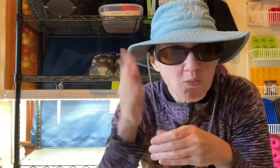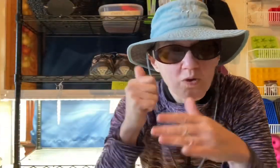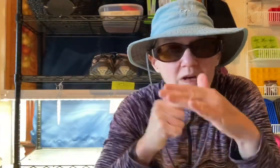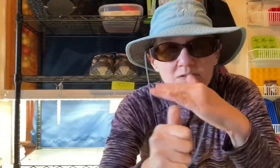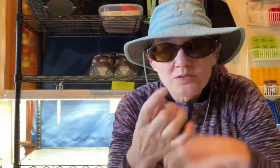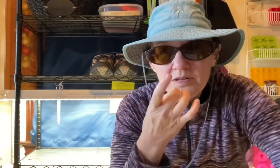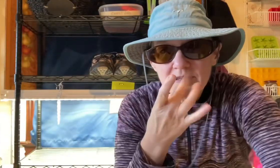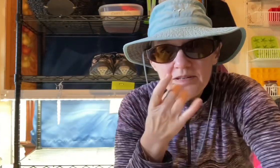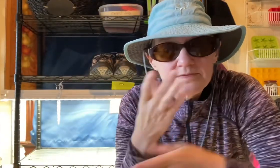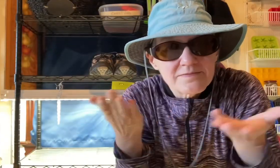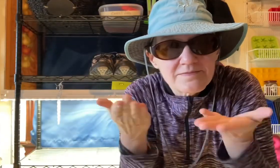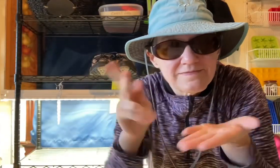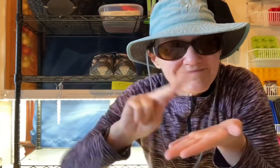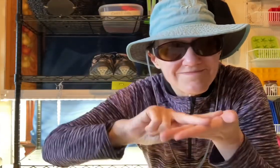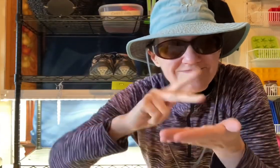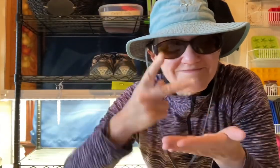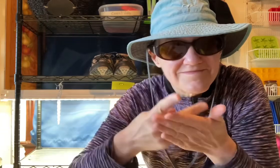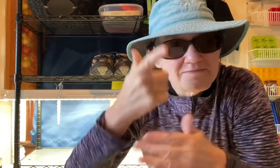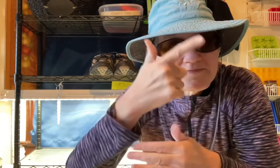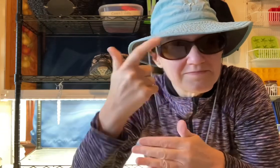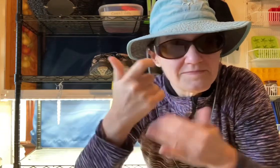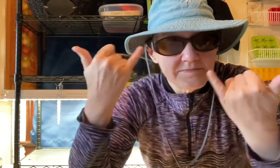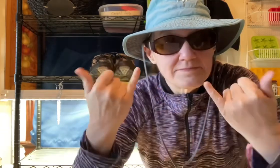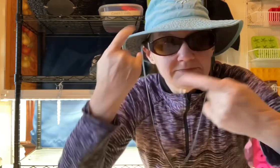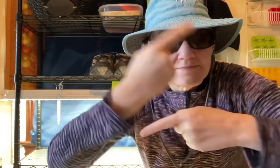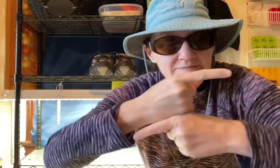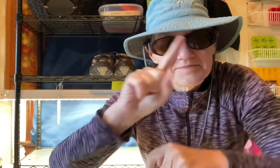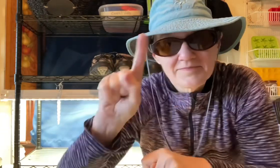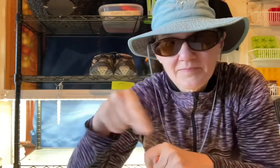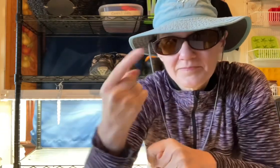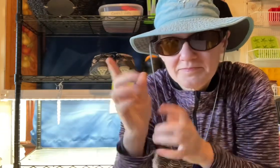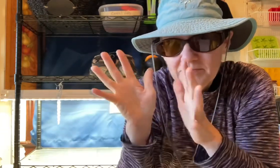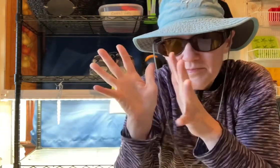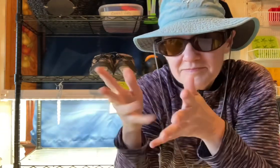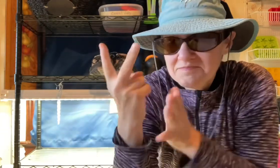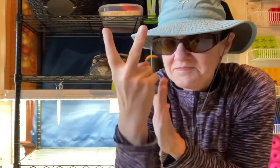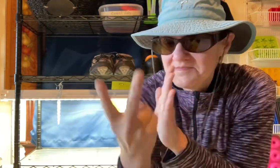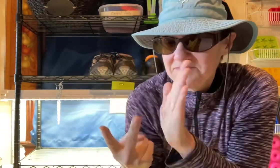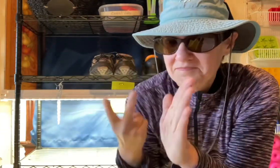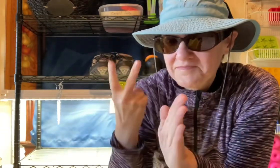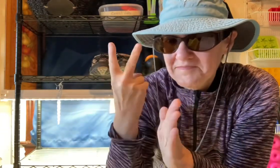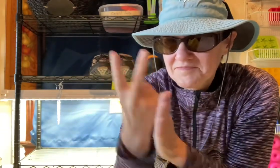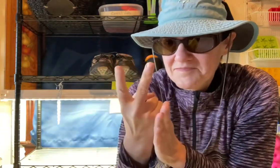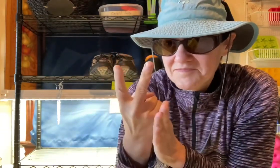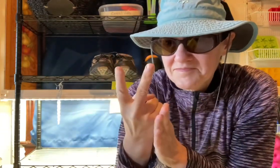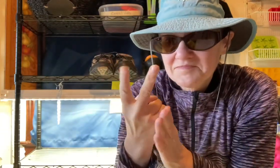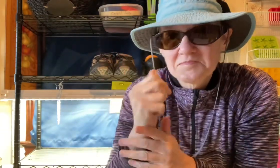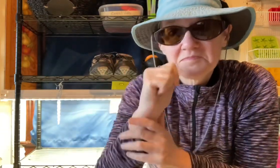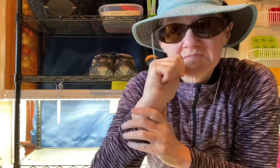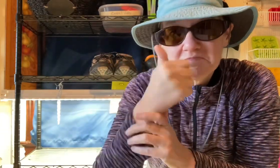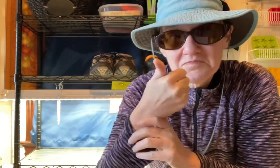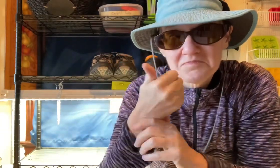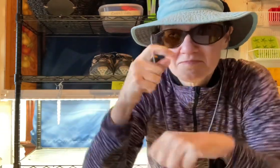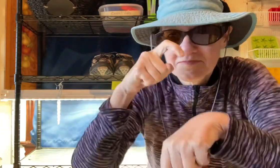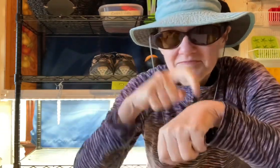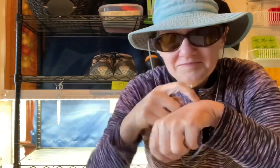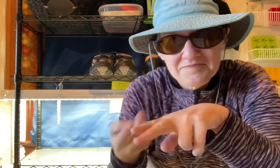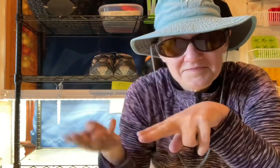And when they're not outside, we're going to keep them here in the kitchen under these grow lights because today they're just going to start off with 2